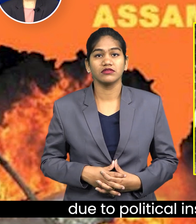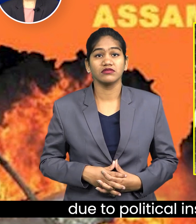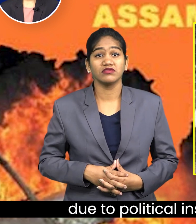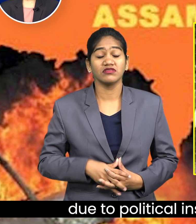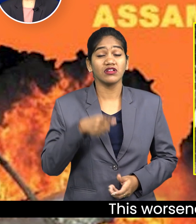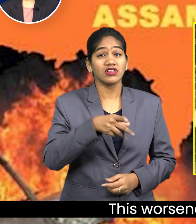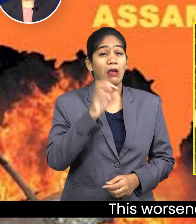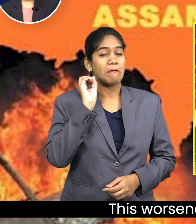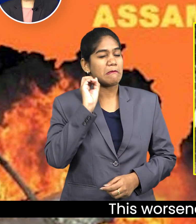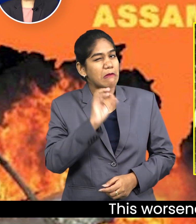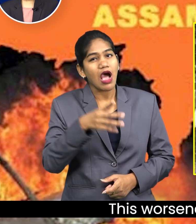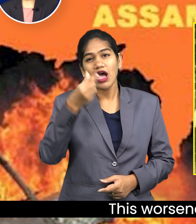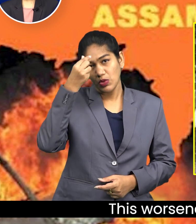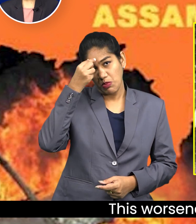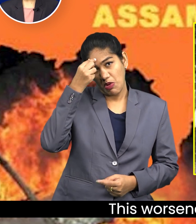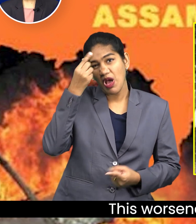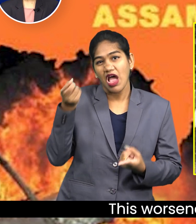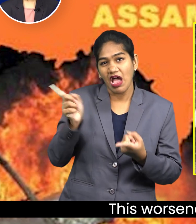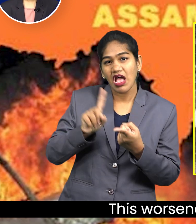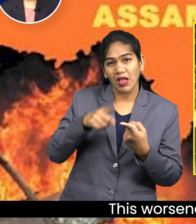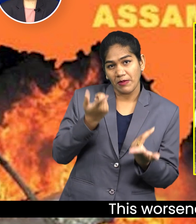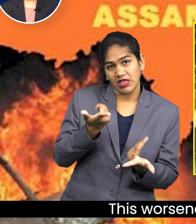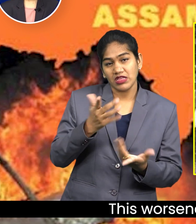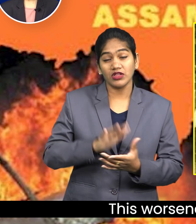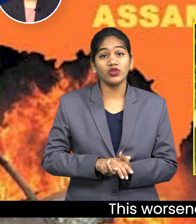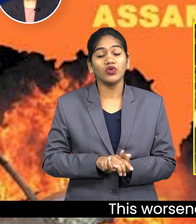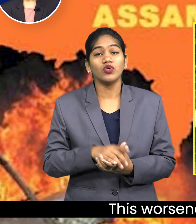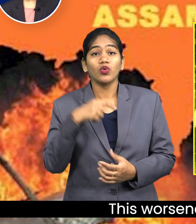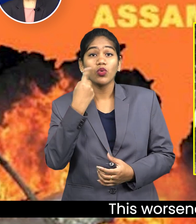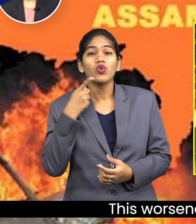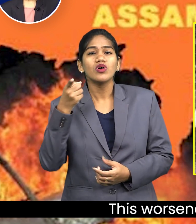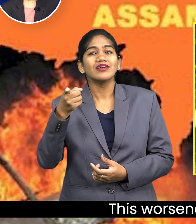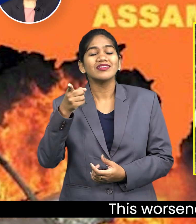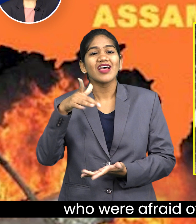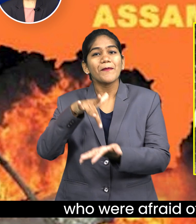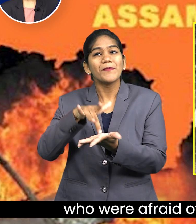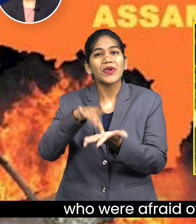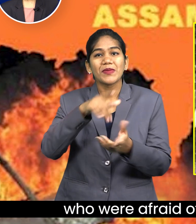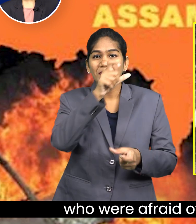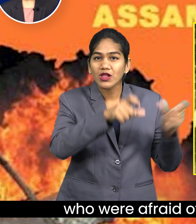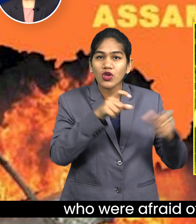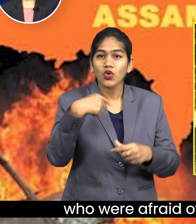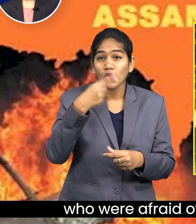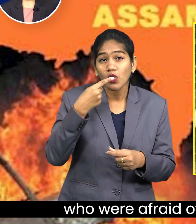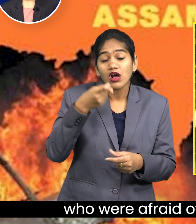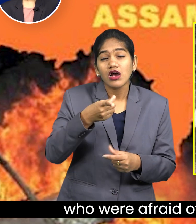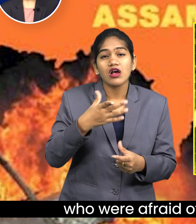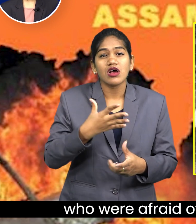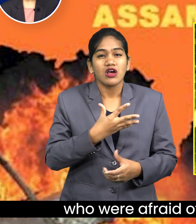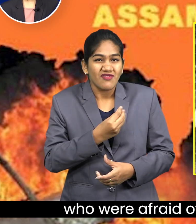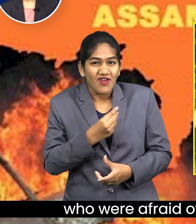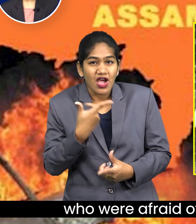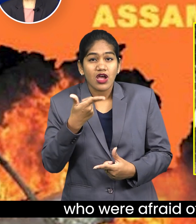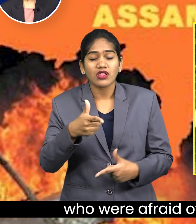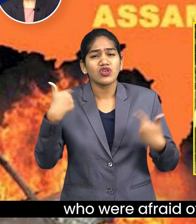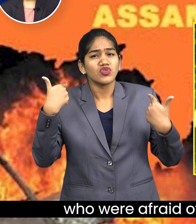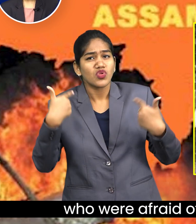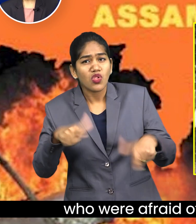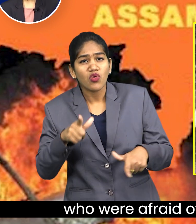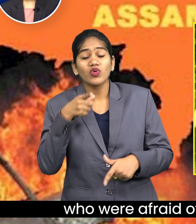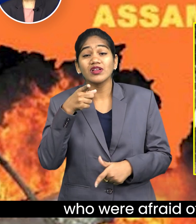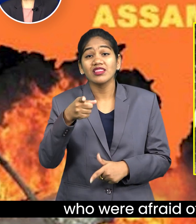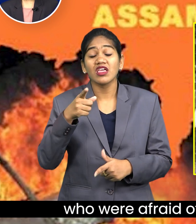This were certain issues for the locals who were afraid of losing their